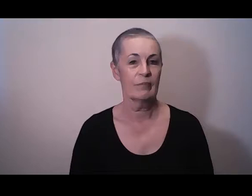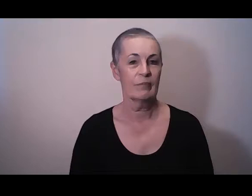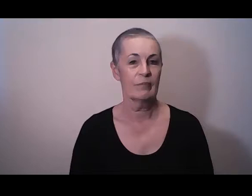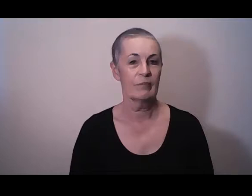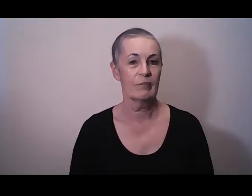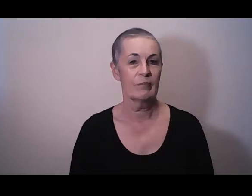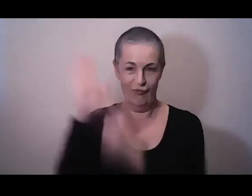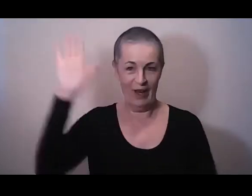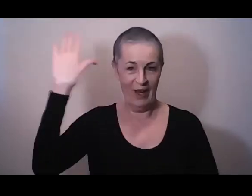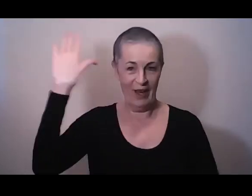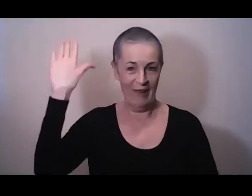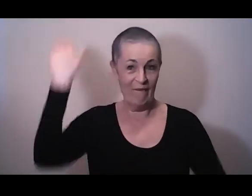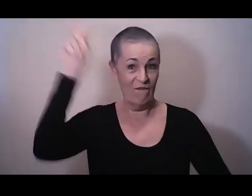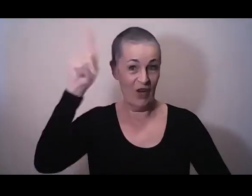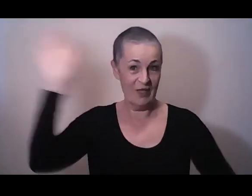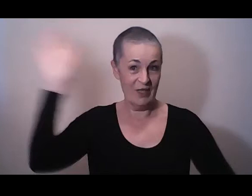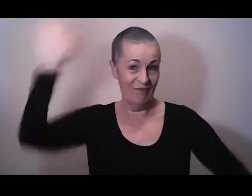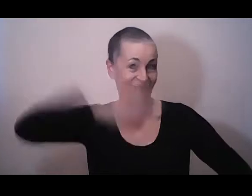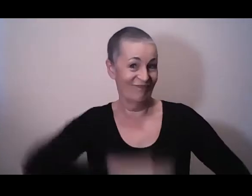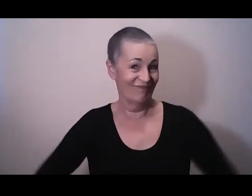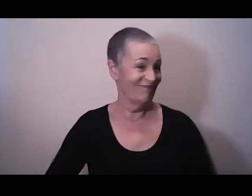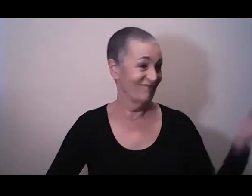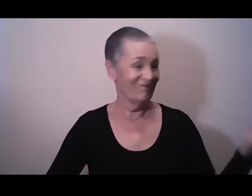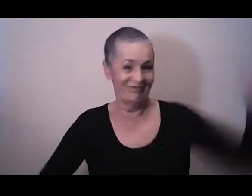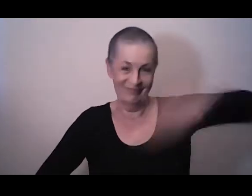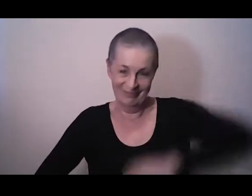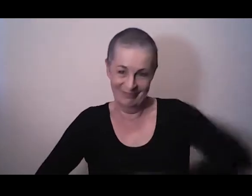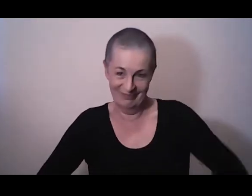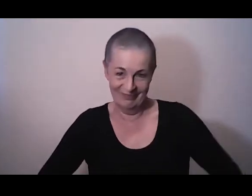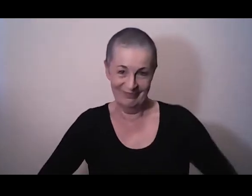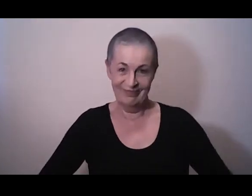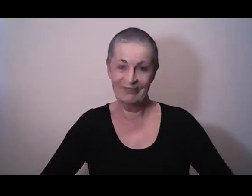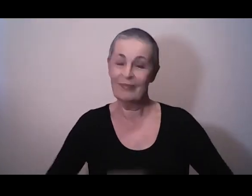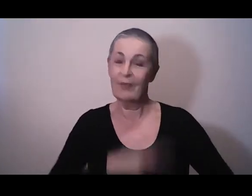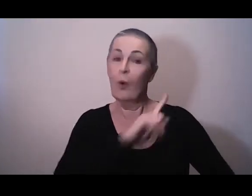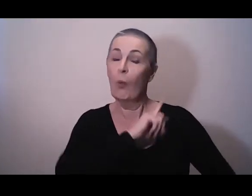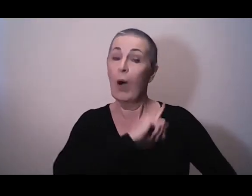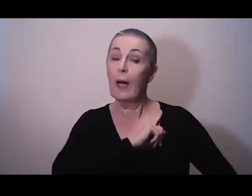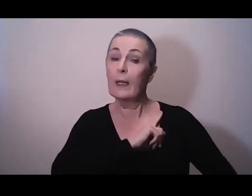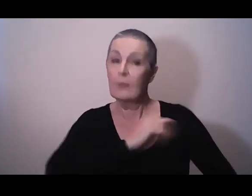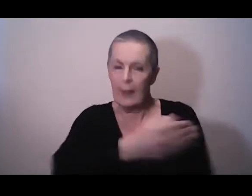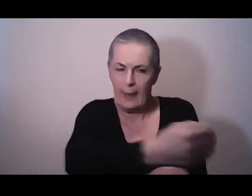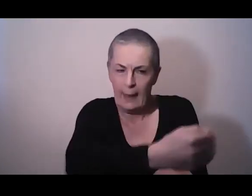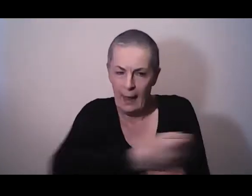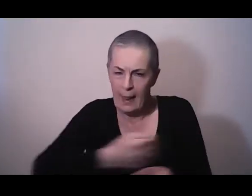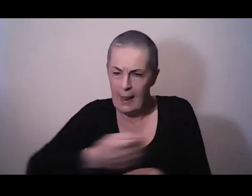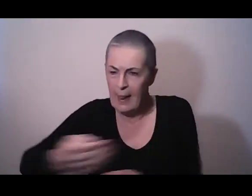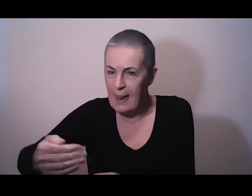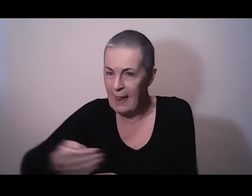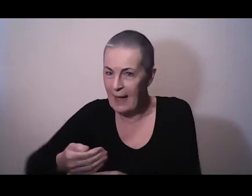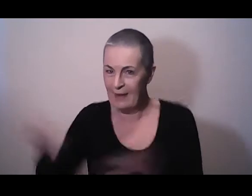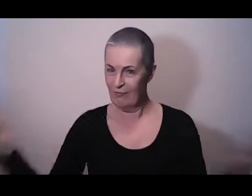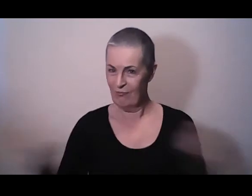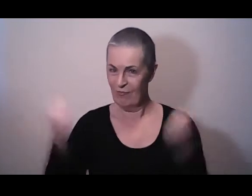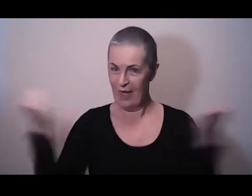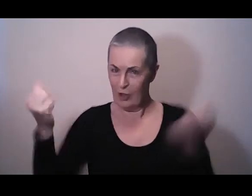hand on top. And why do you do this? You are collecting the energy into your lower